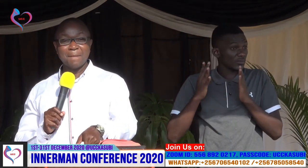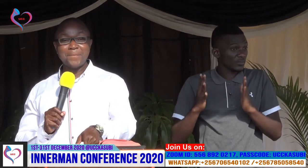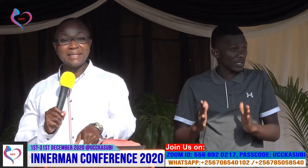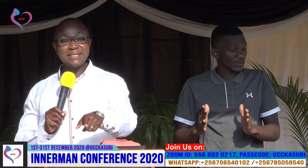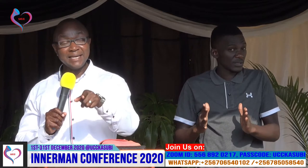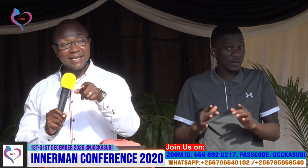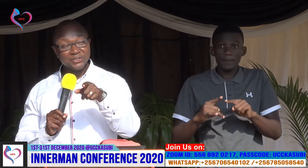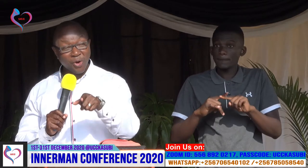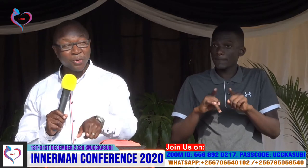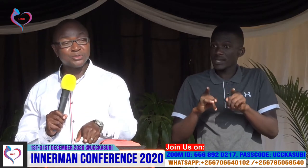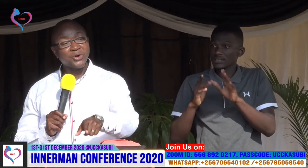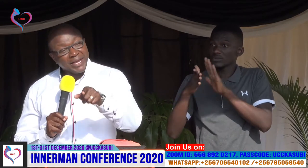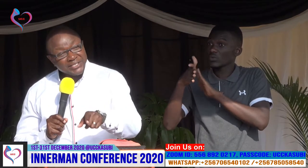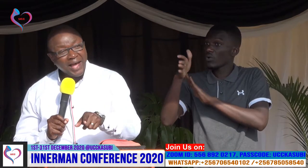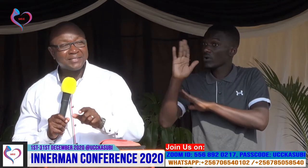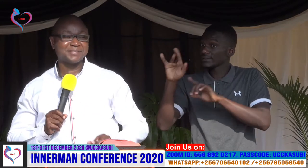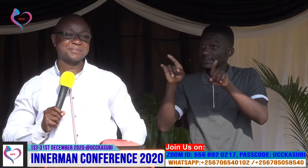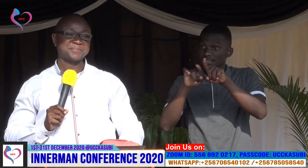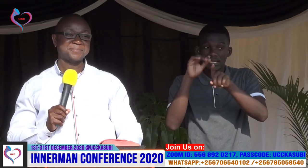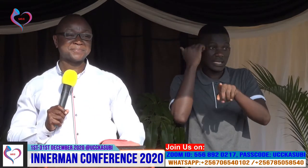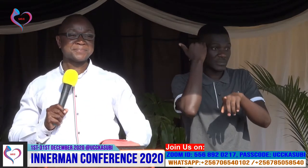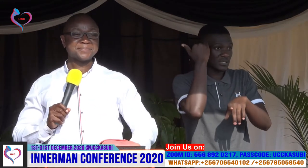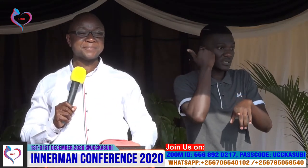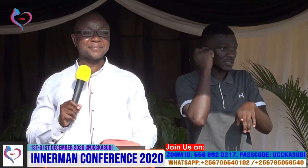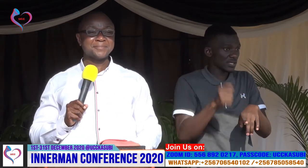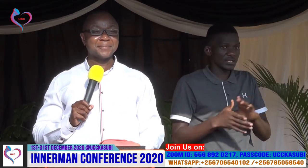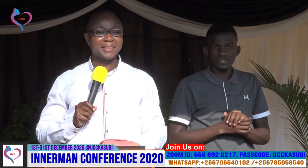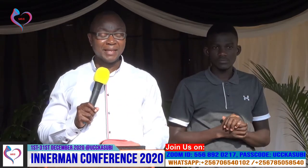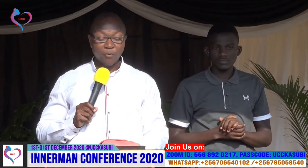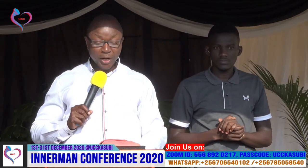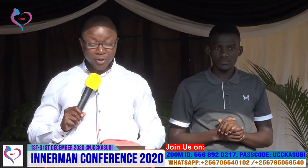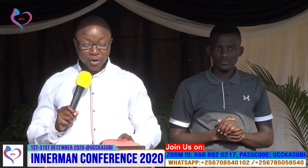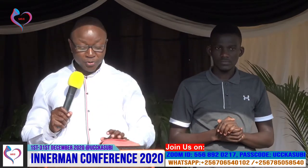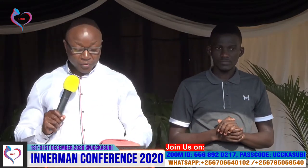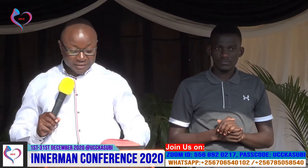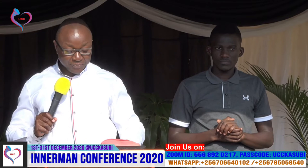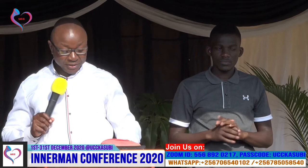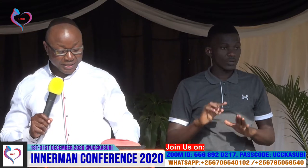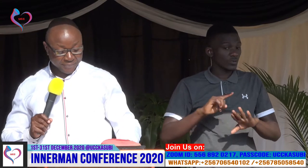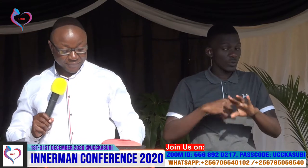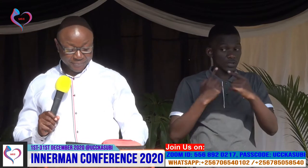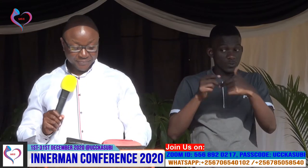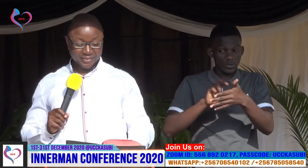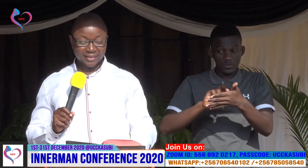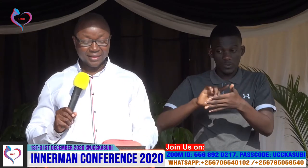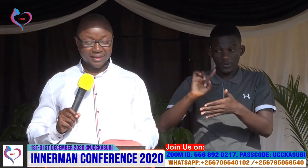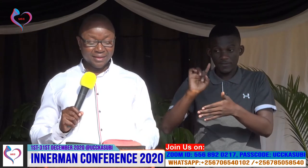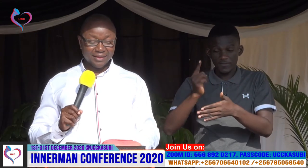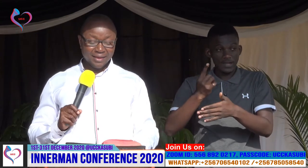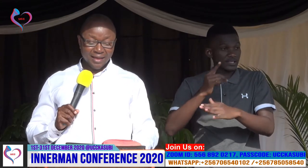is also a judge. When we go to 1 Peter